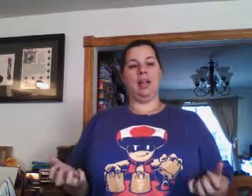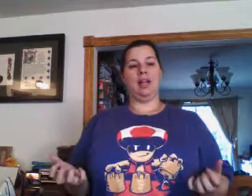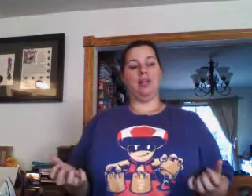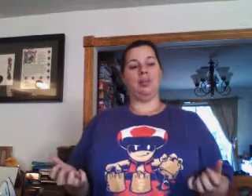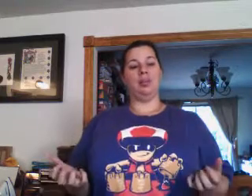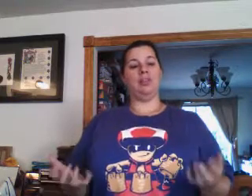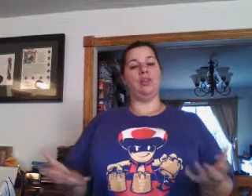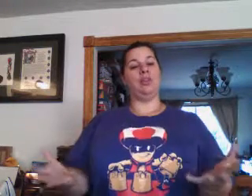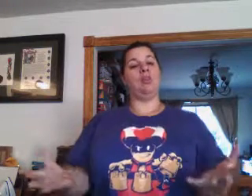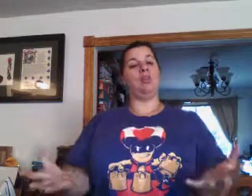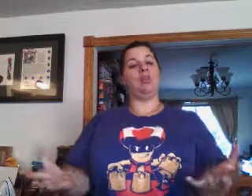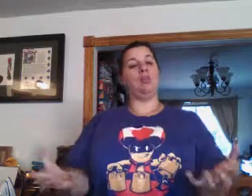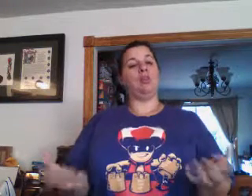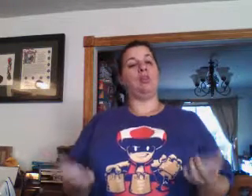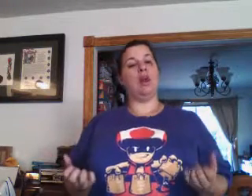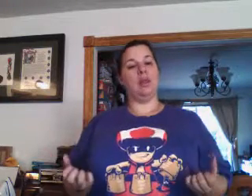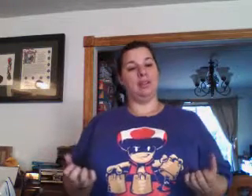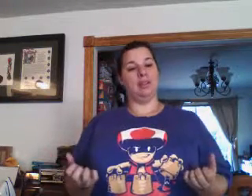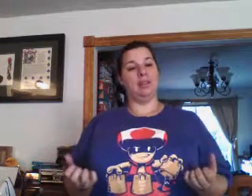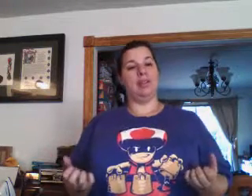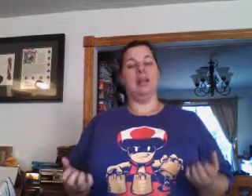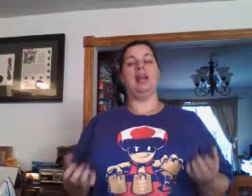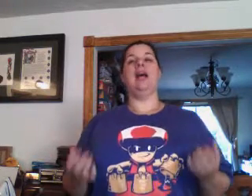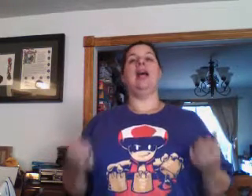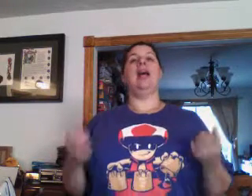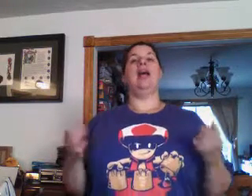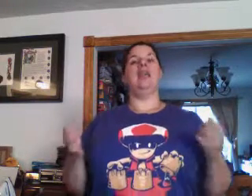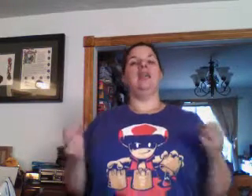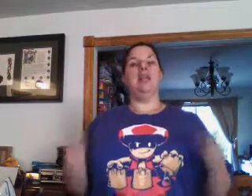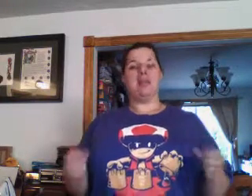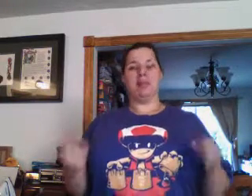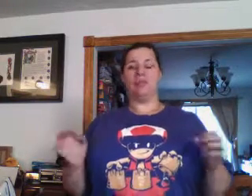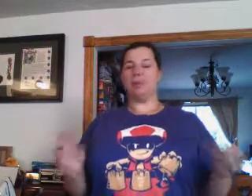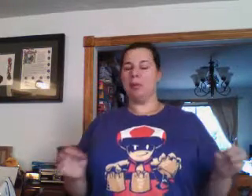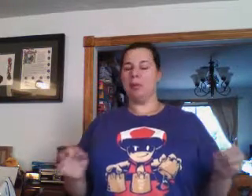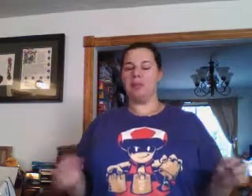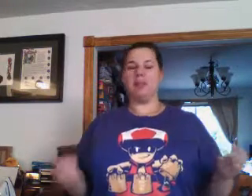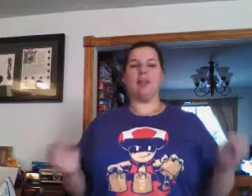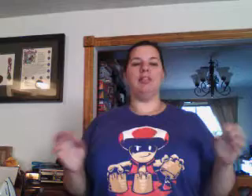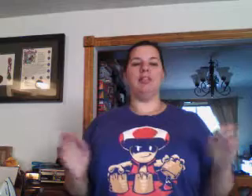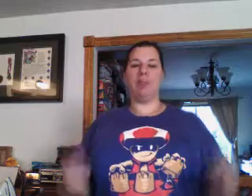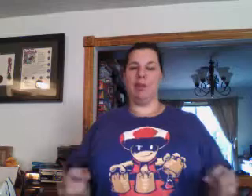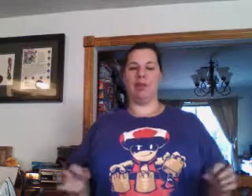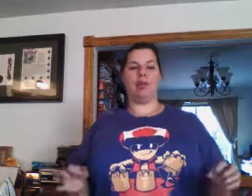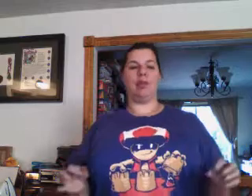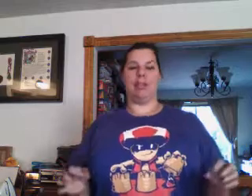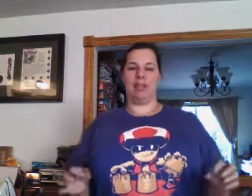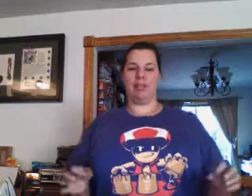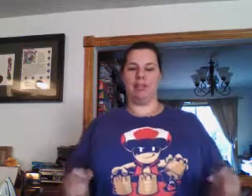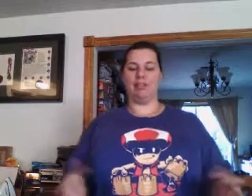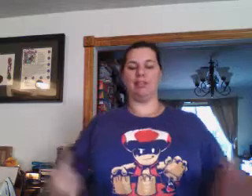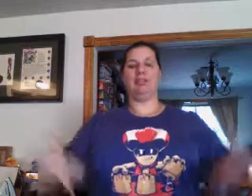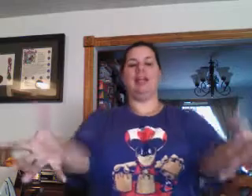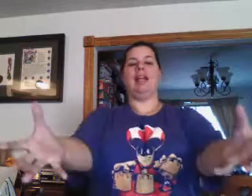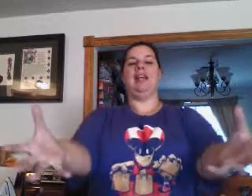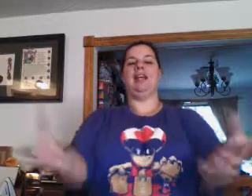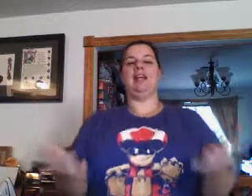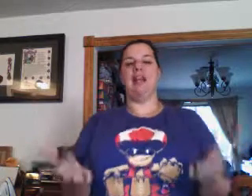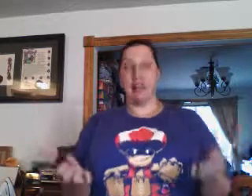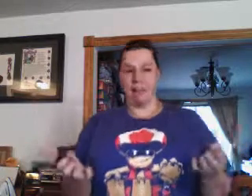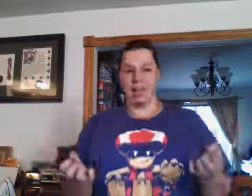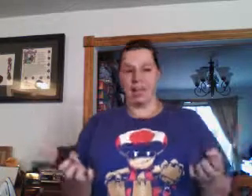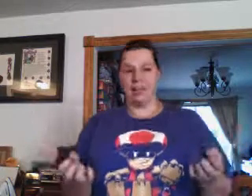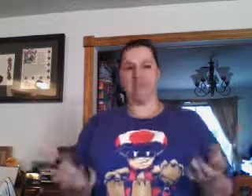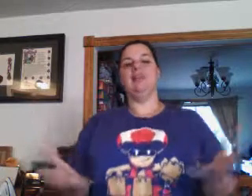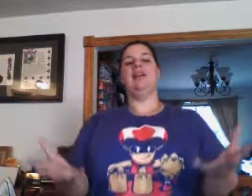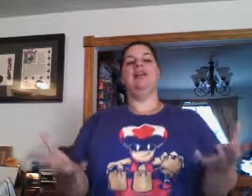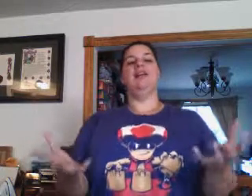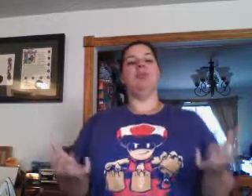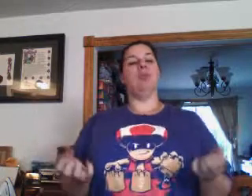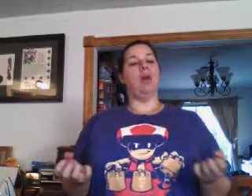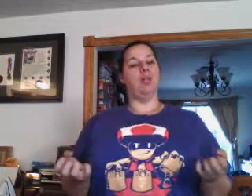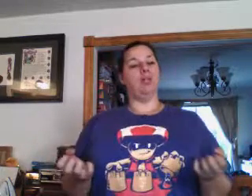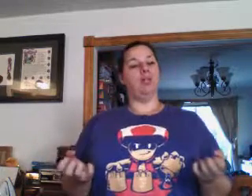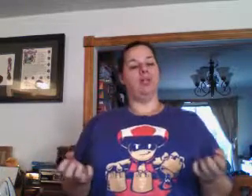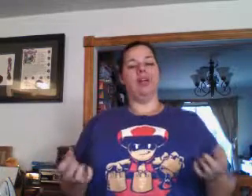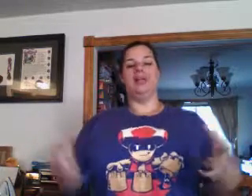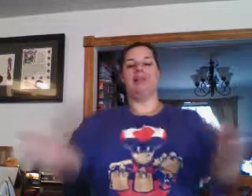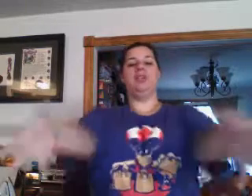hand towards you. Want. This is reminiscent of a 2-year-old asking for something. Gimme. Want. It doesn't have to